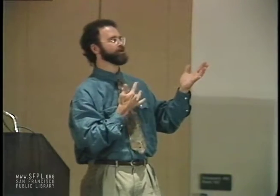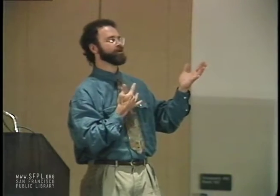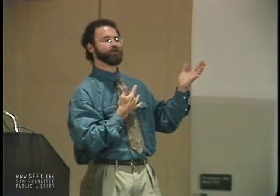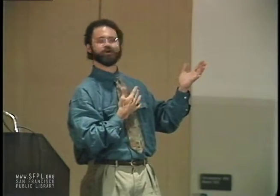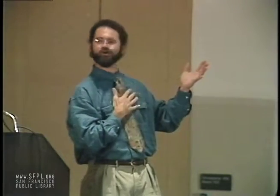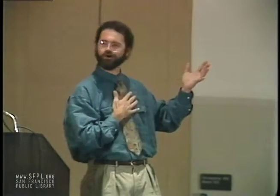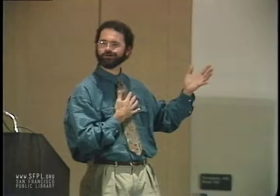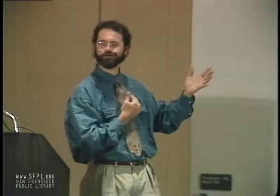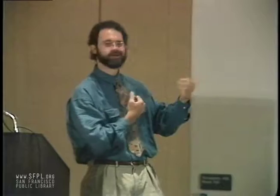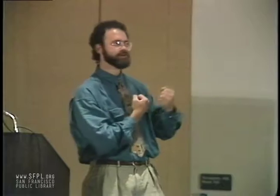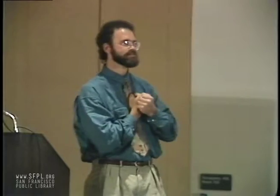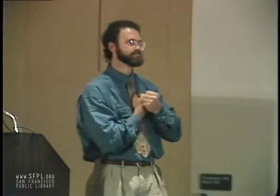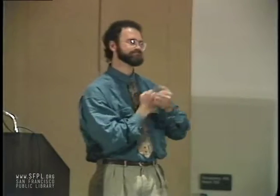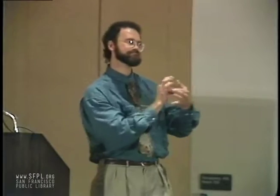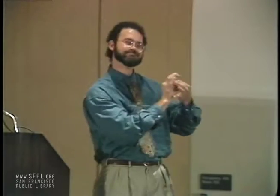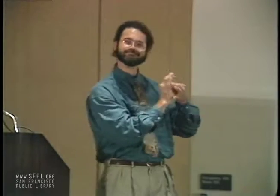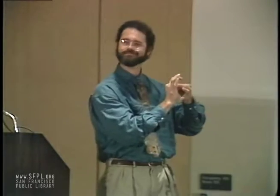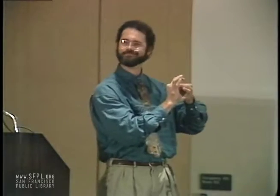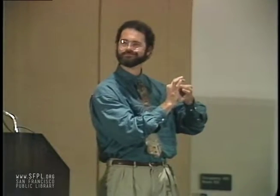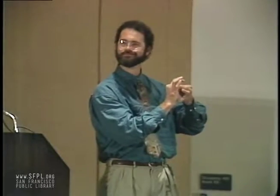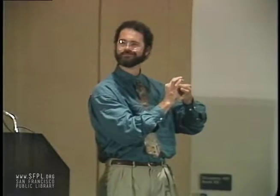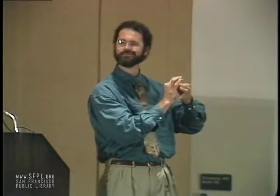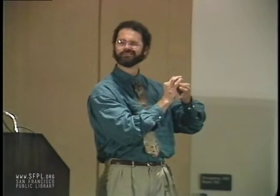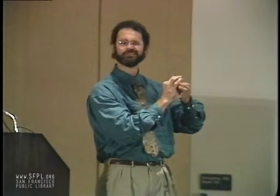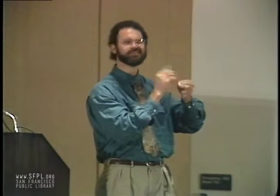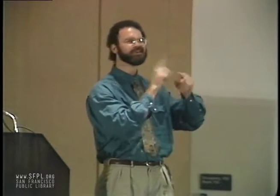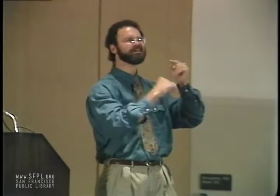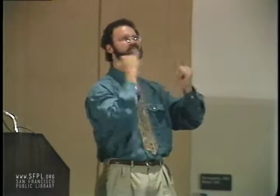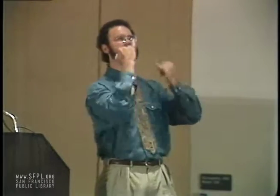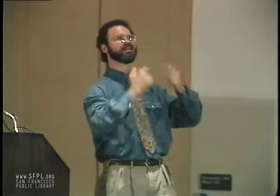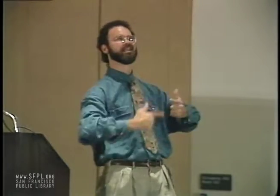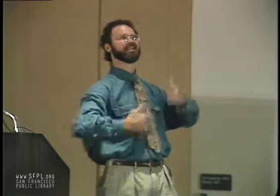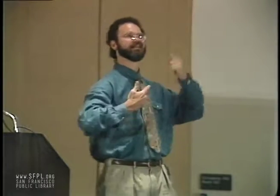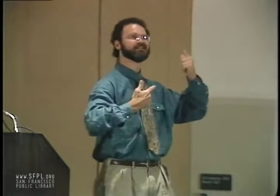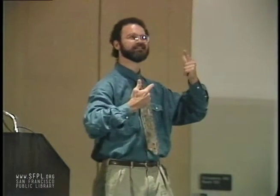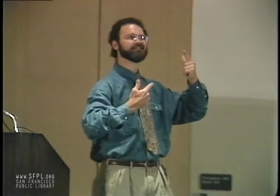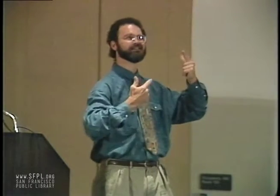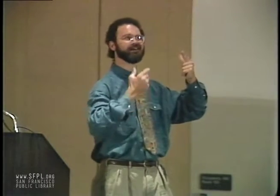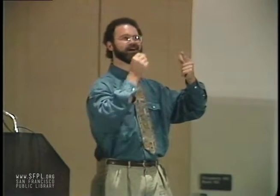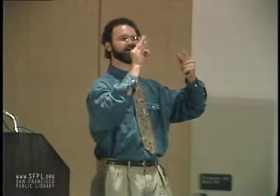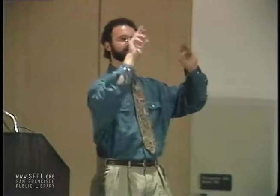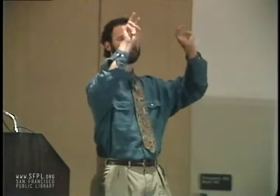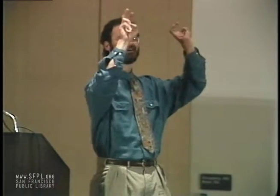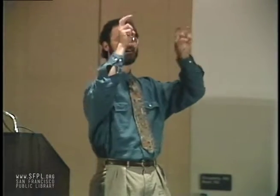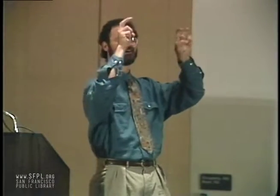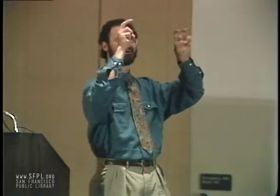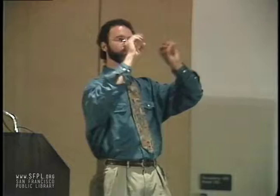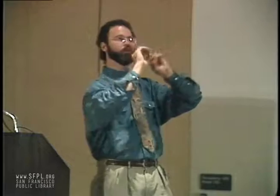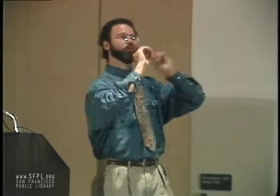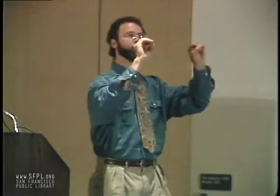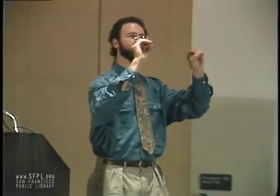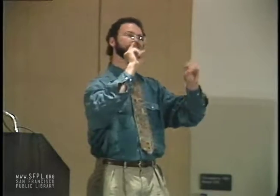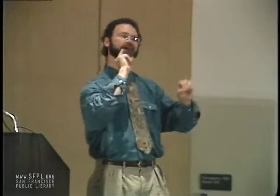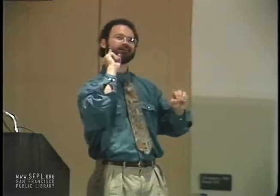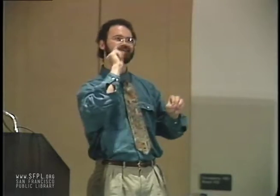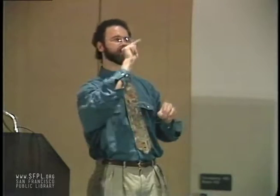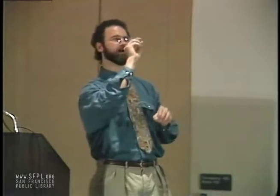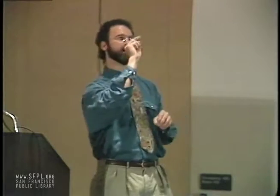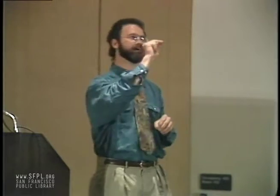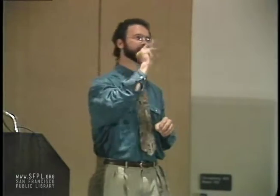Deaf people think of deafness with a great deal of warmth and a great deal of connection and a sense of